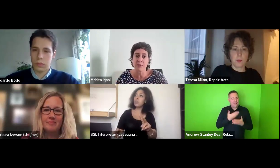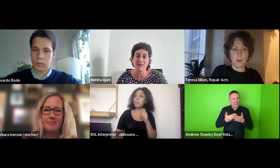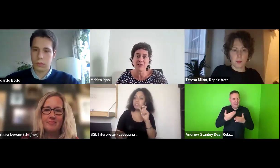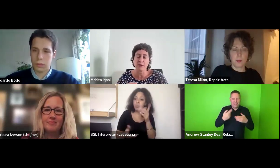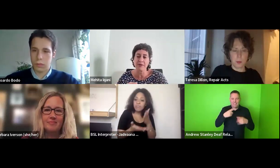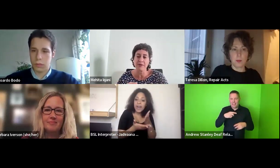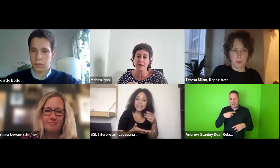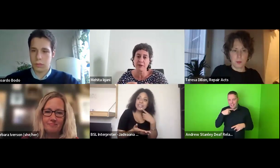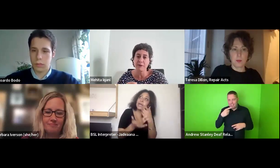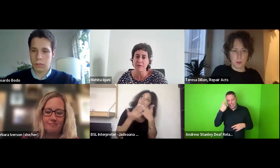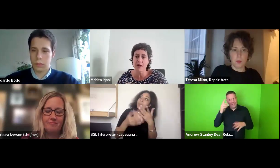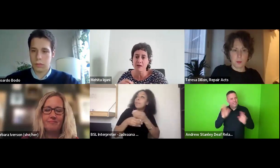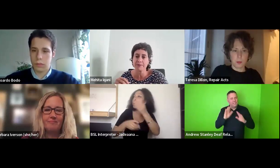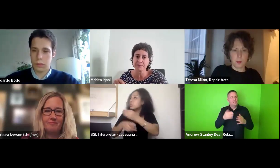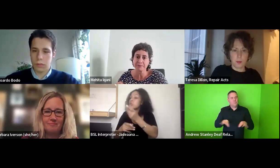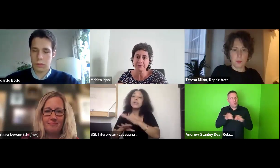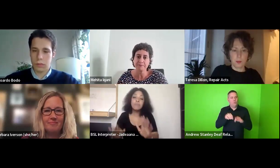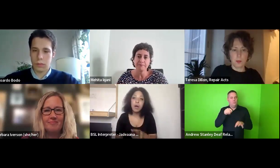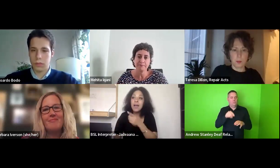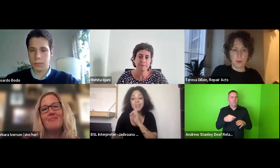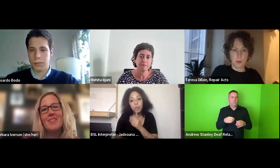circular economies in the global south. Yeah.